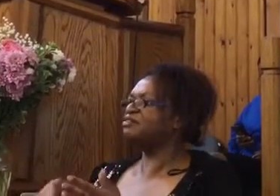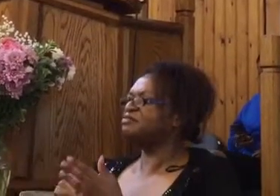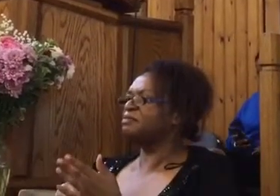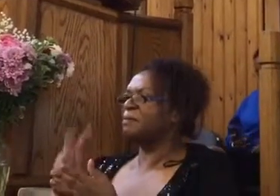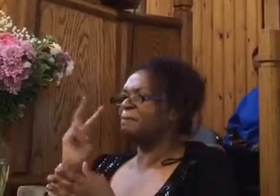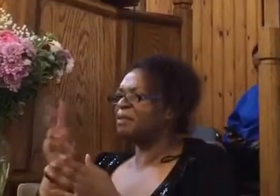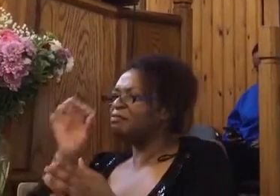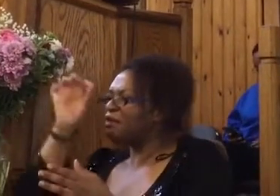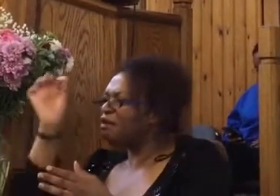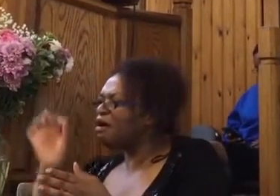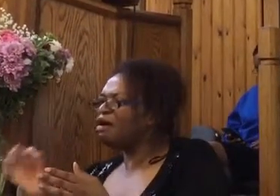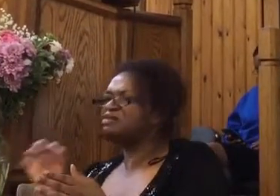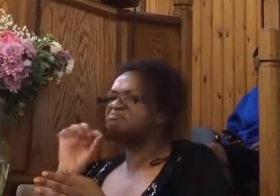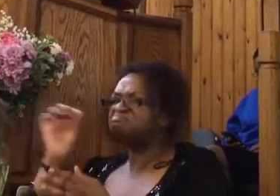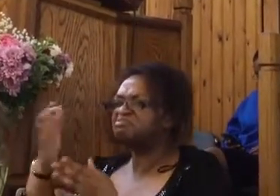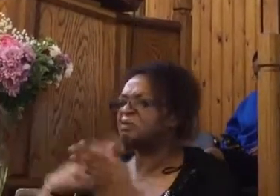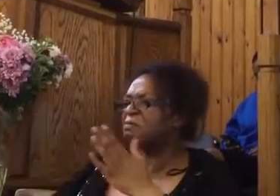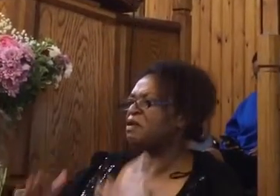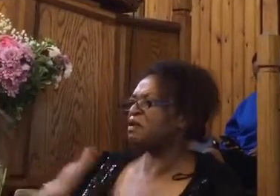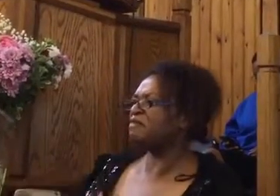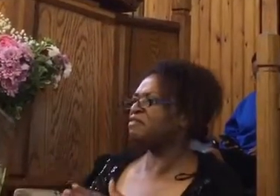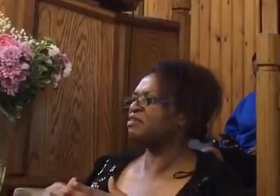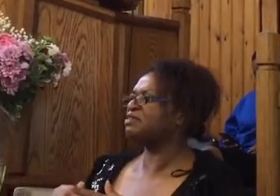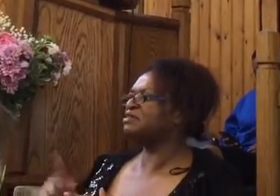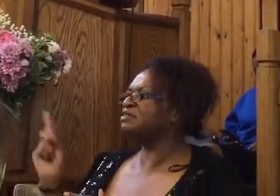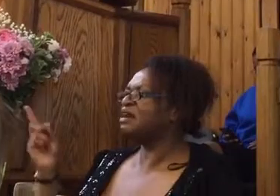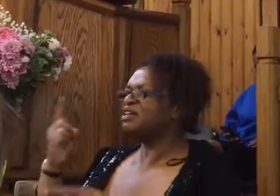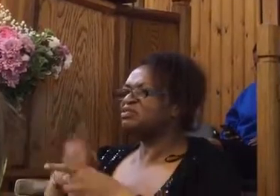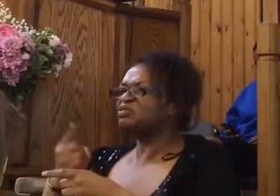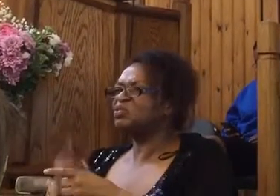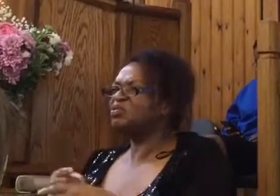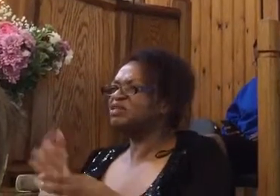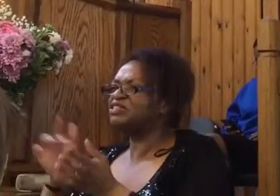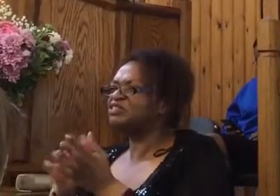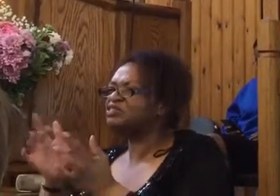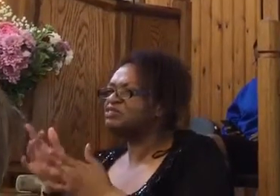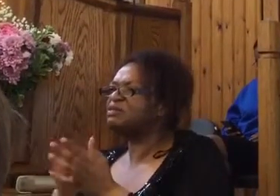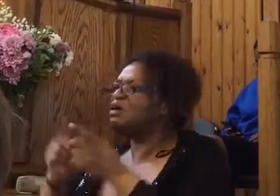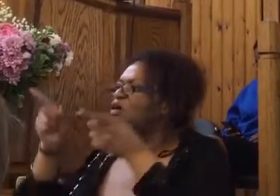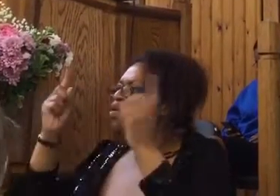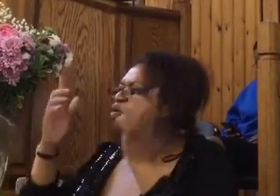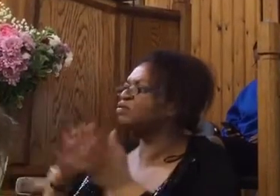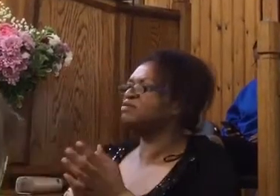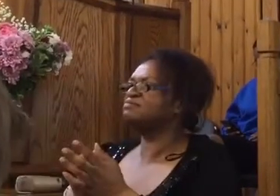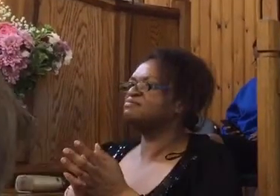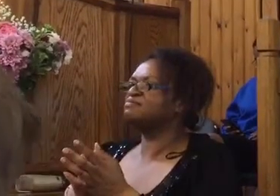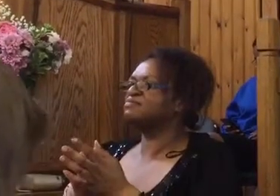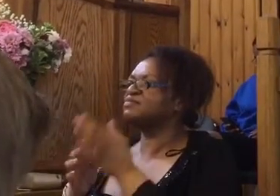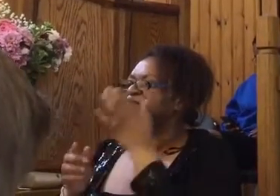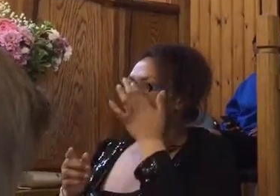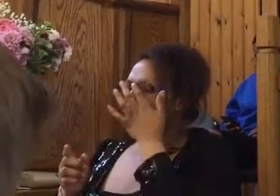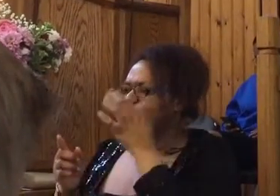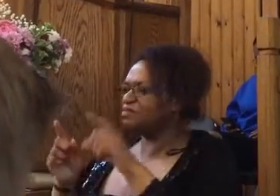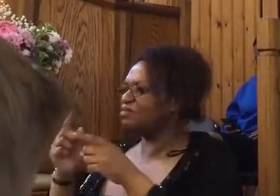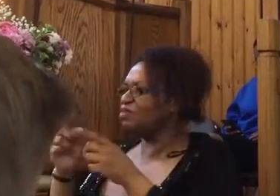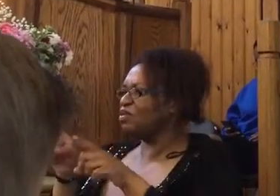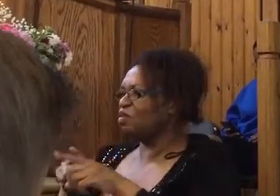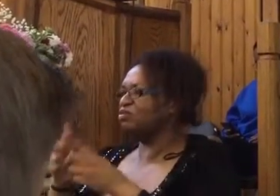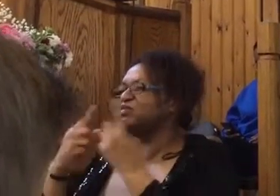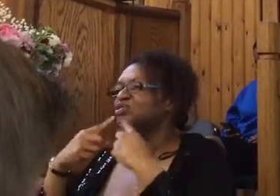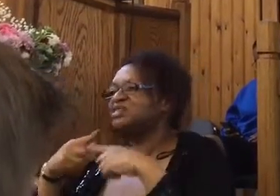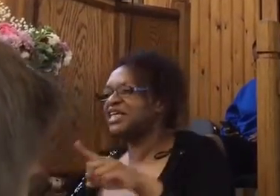Will people question me and my conduct if I were to start talking about God? Or will they testify that I have been